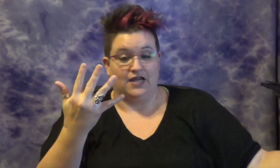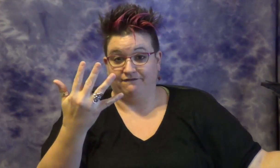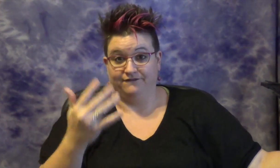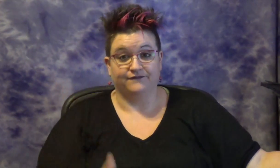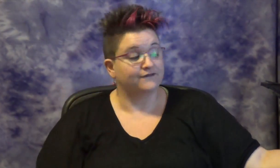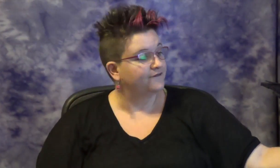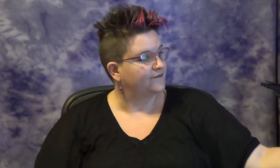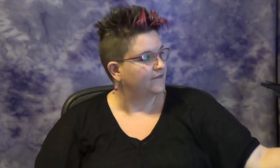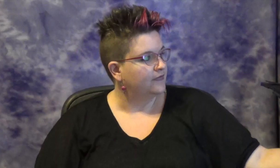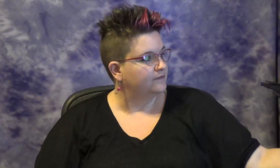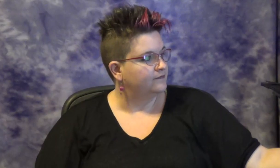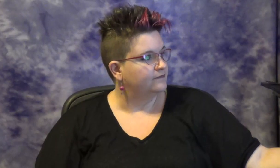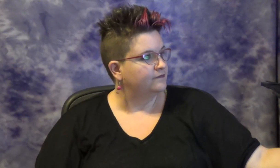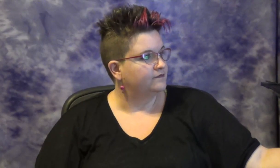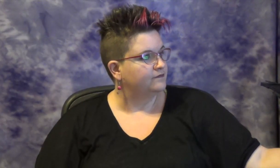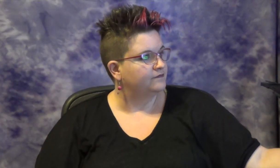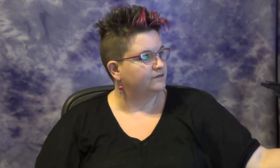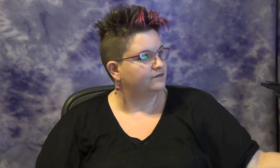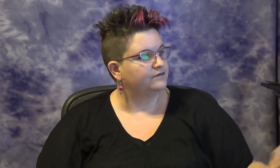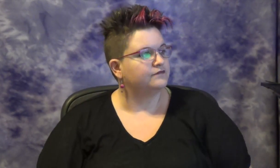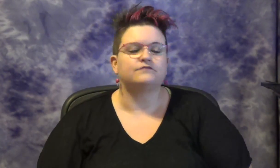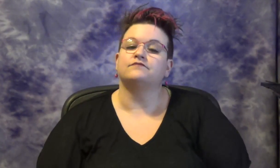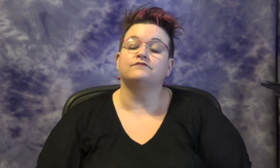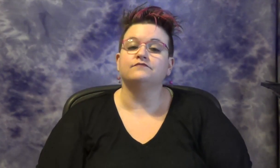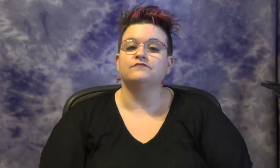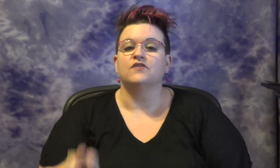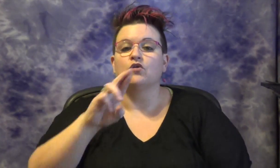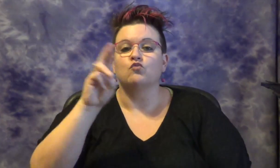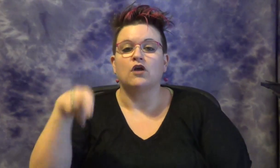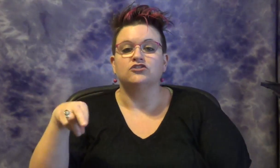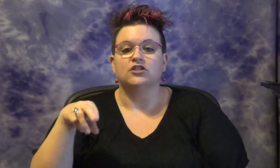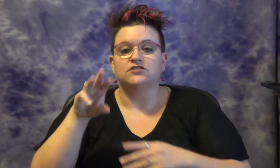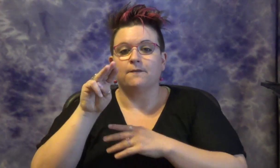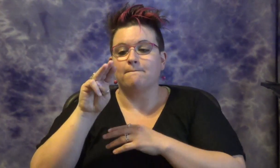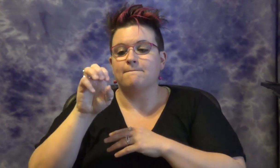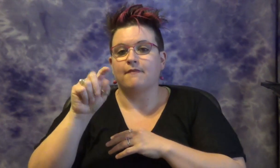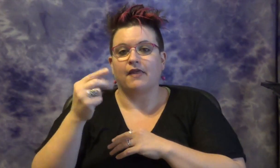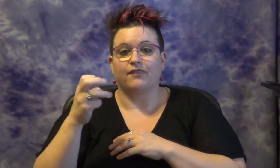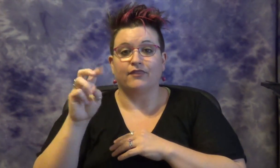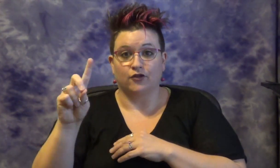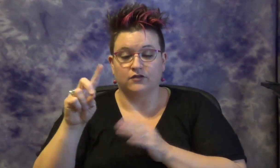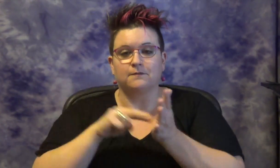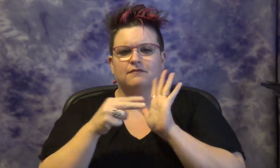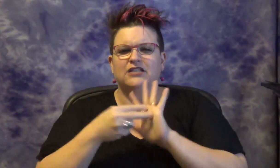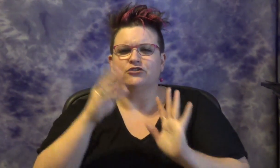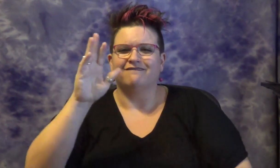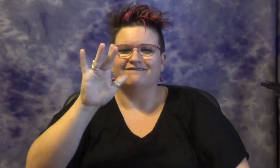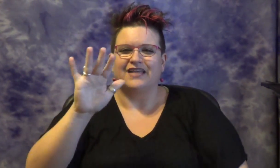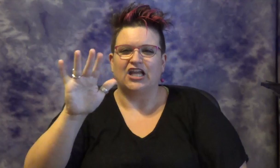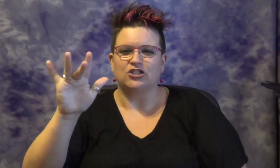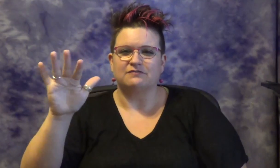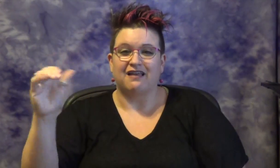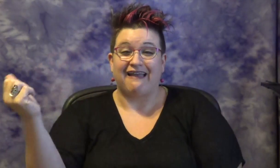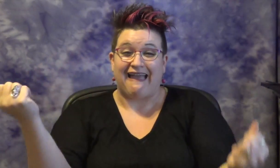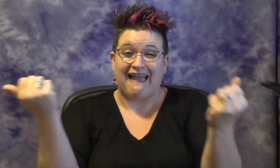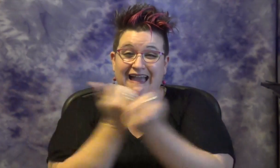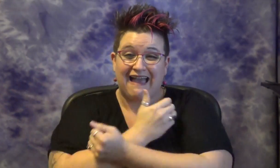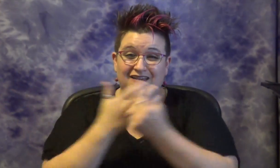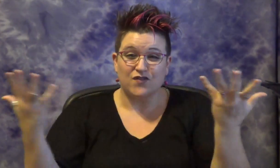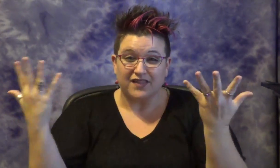It is drastically different, and there's 5 signing systems that were created. The Rochester method, that meant that you finger